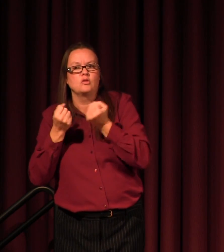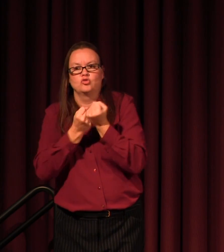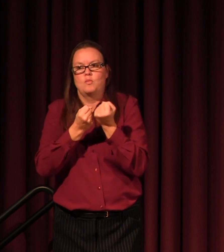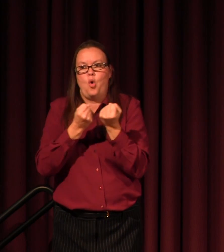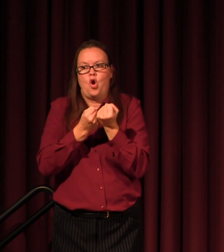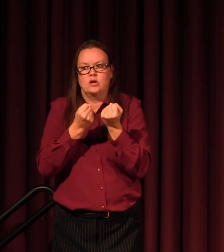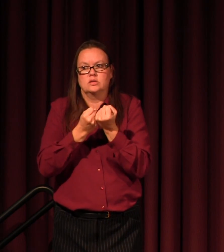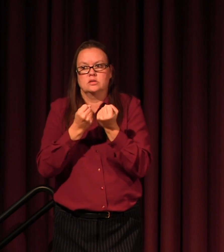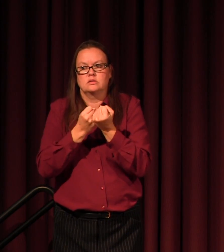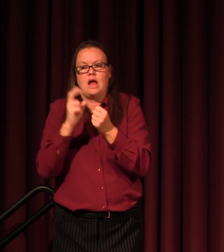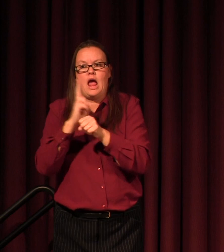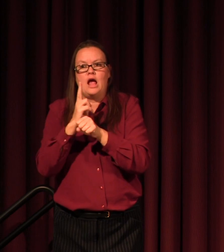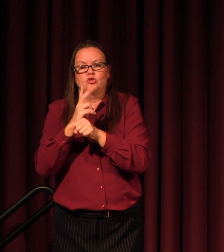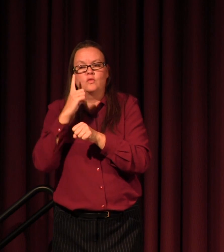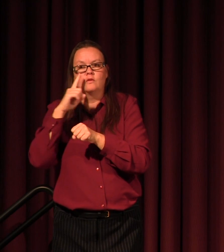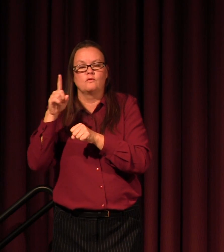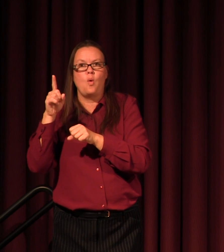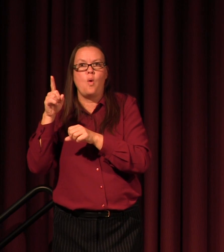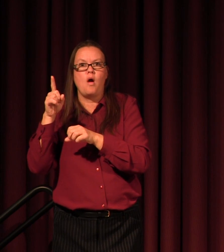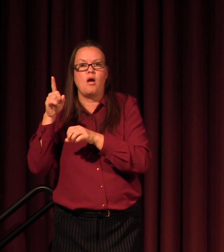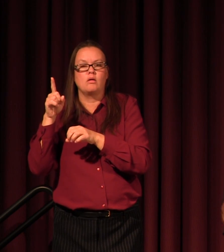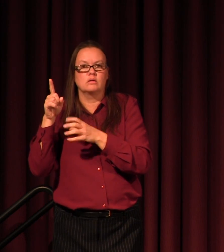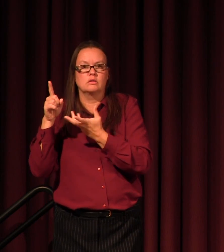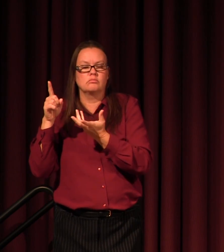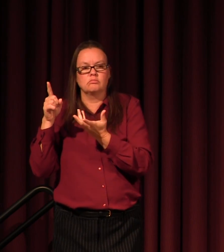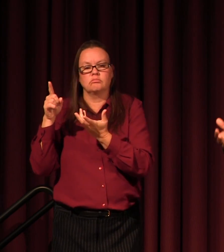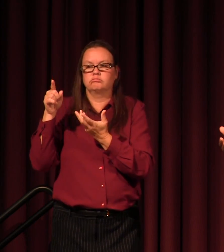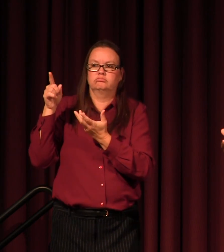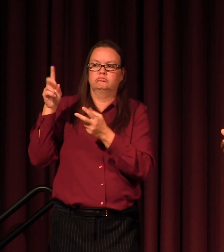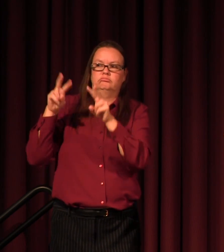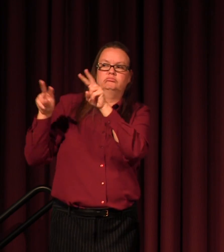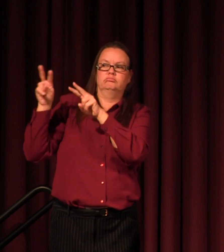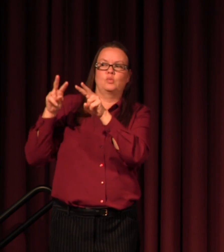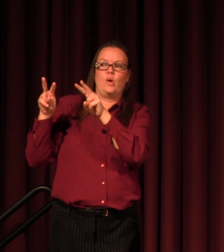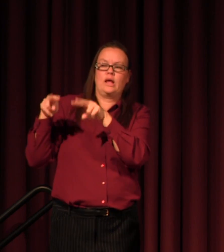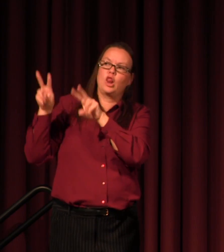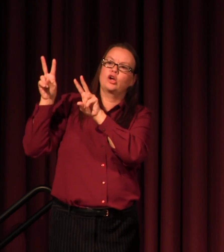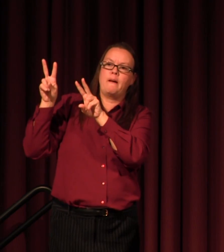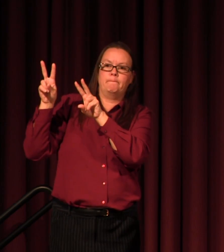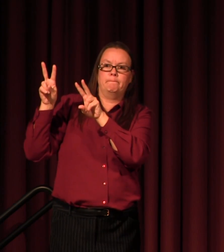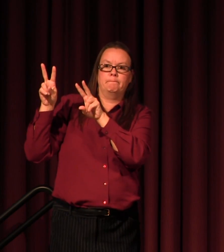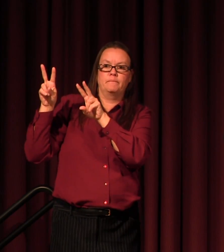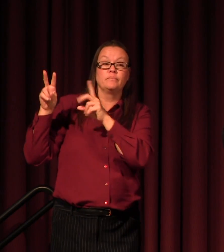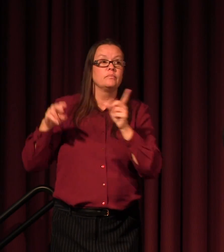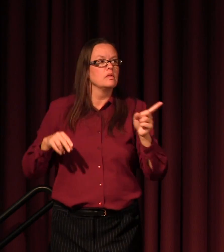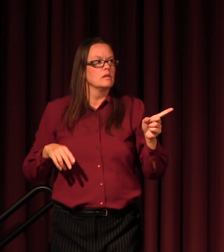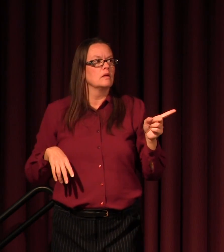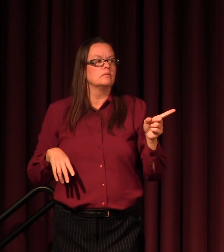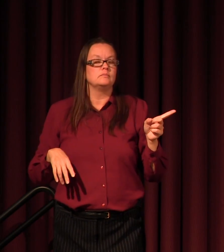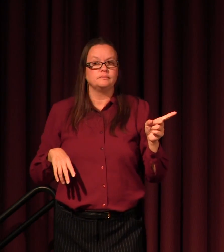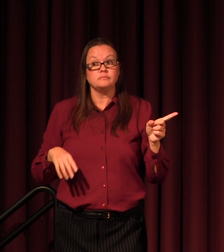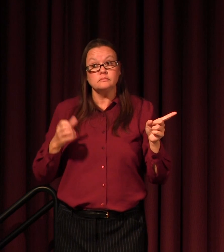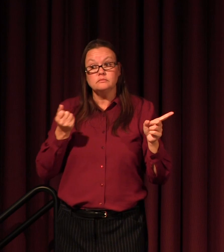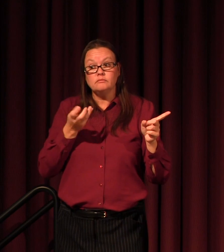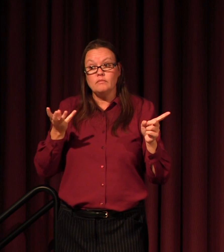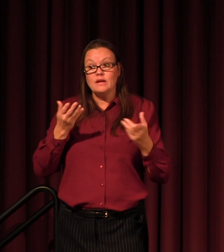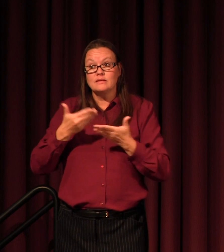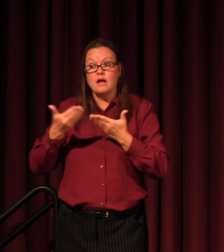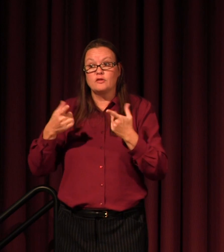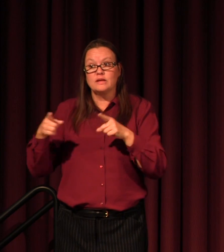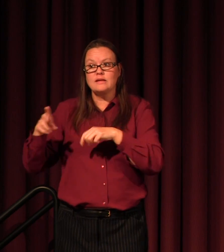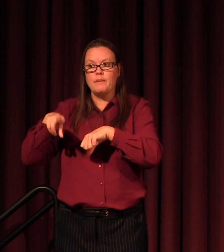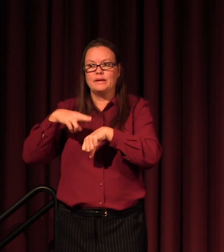we define that future? So the question was, is there anything nationally that's going on? Nationally that's going on. There's lots of things that are nationally going